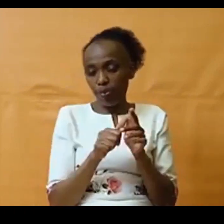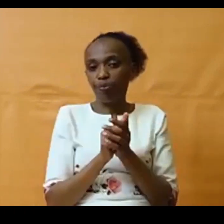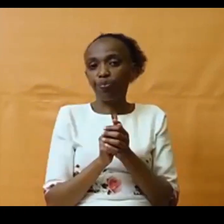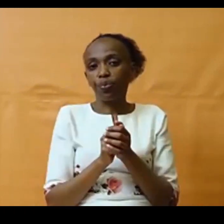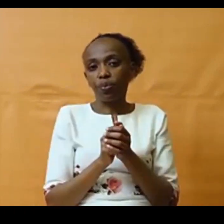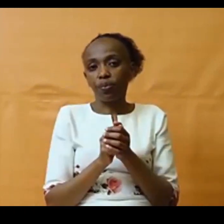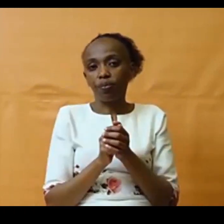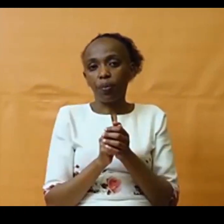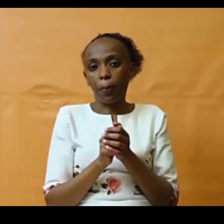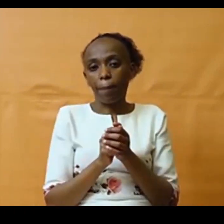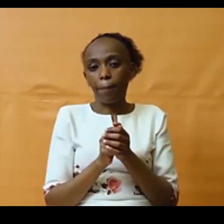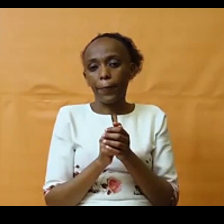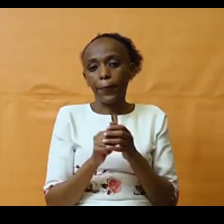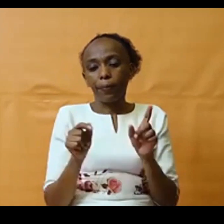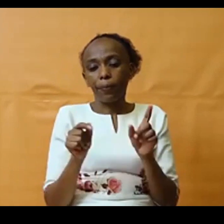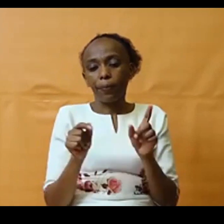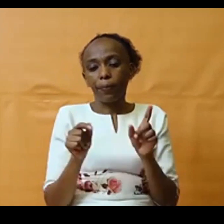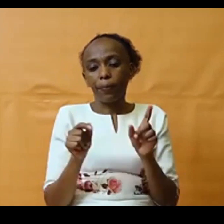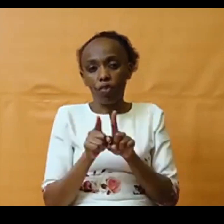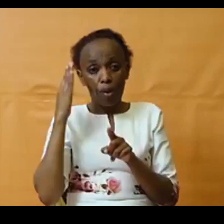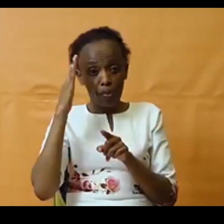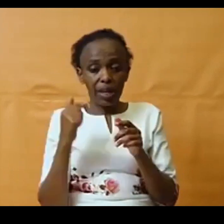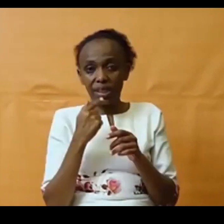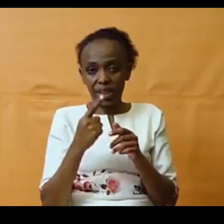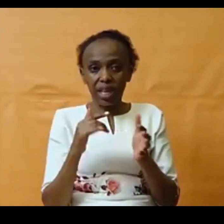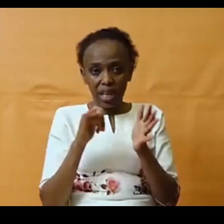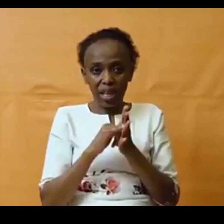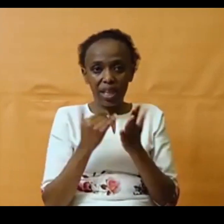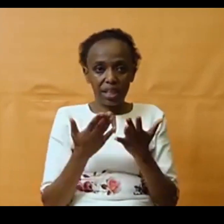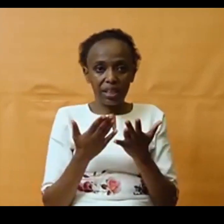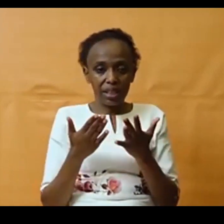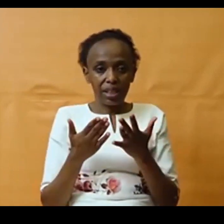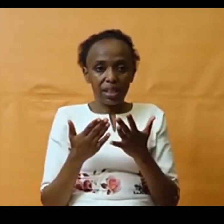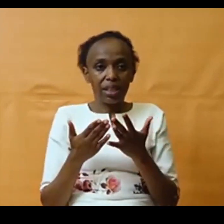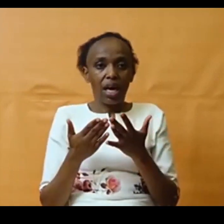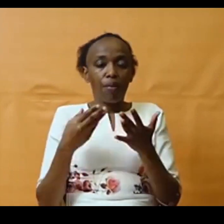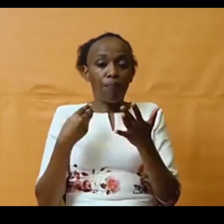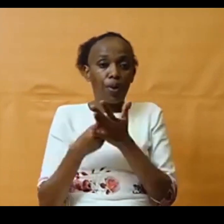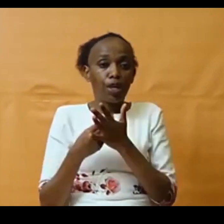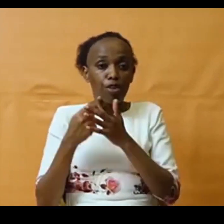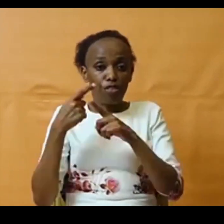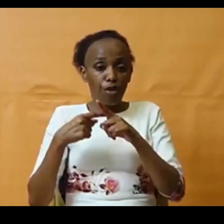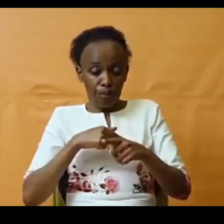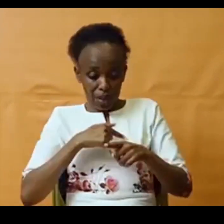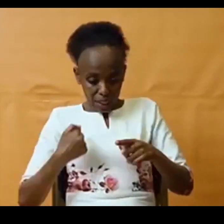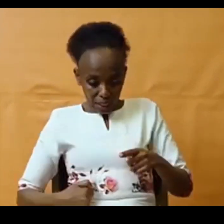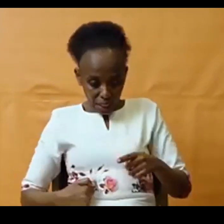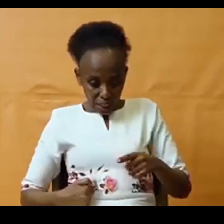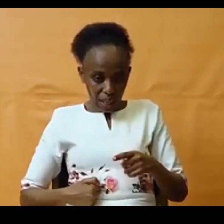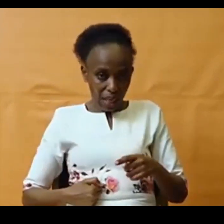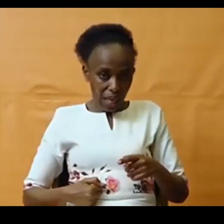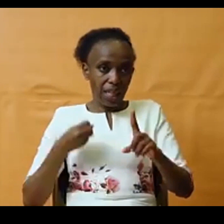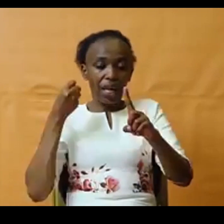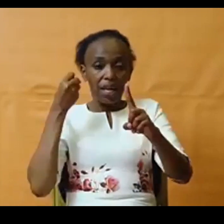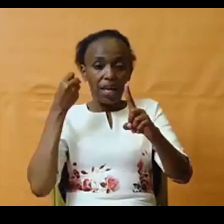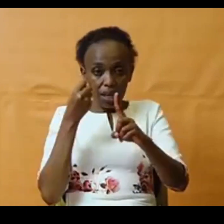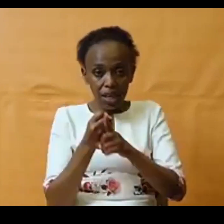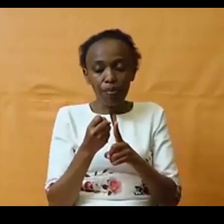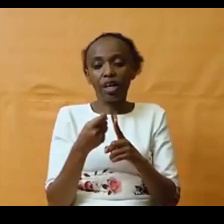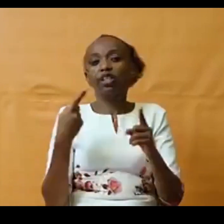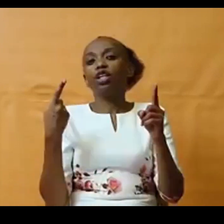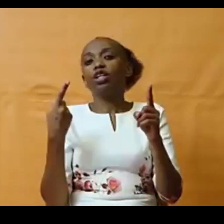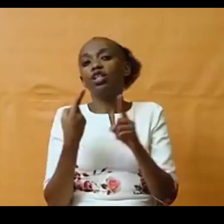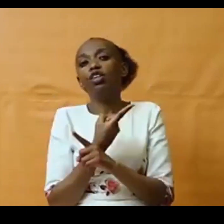dear moderator shared this with us, that the amounts from China and the impact of the amounts from China really differ